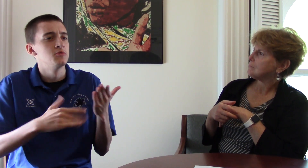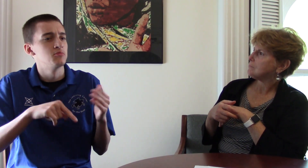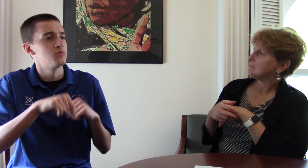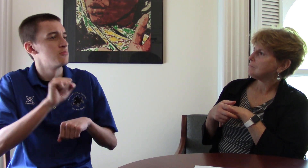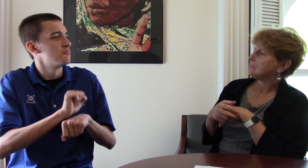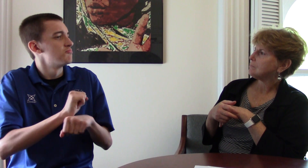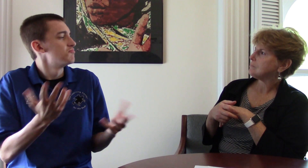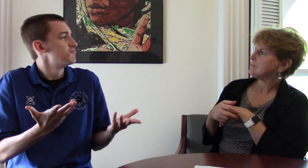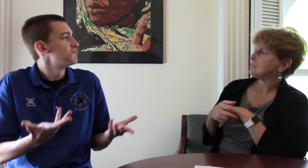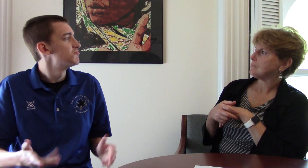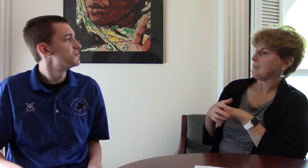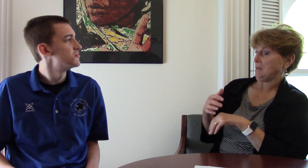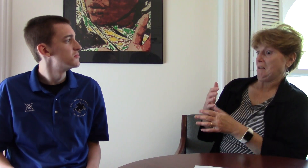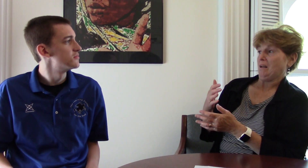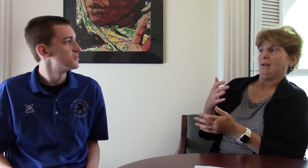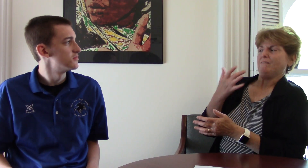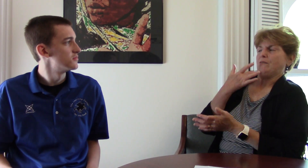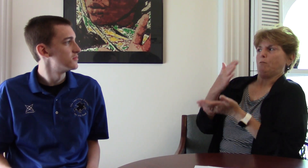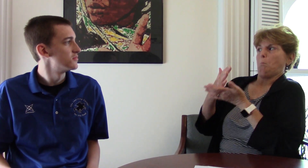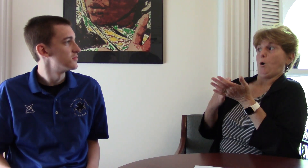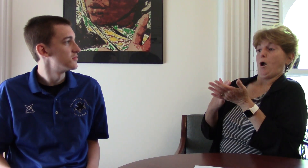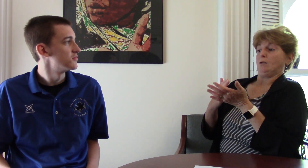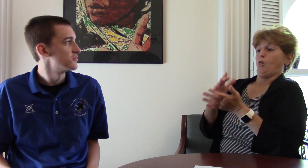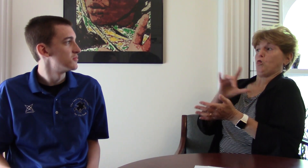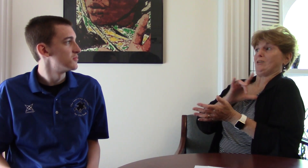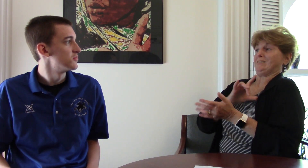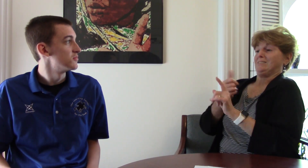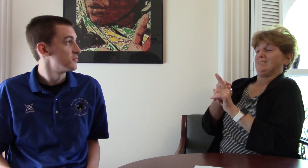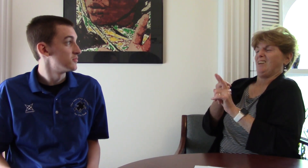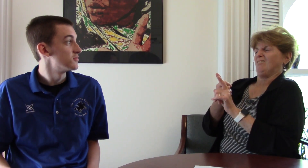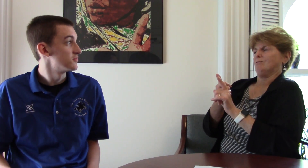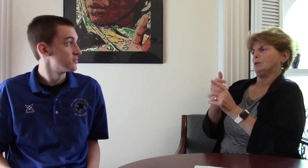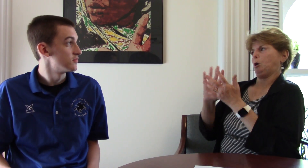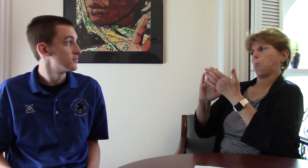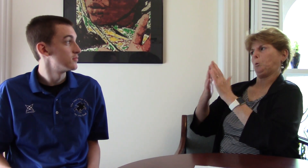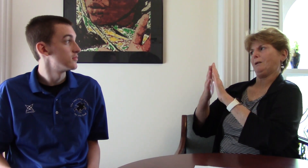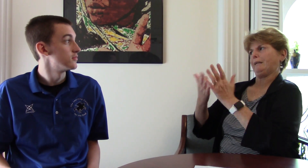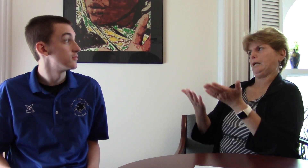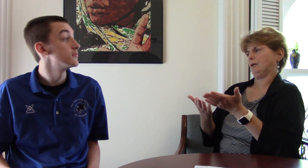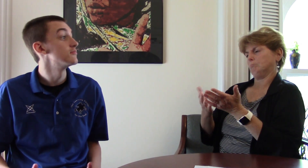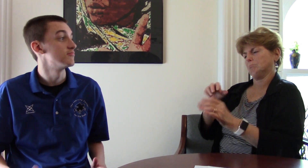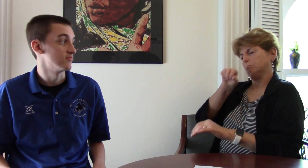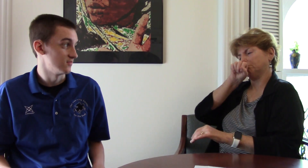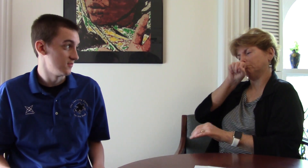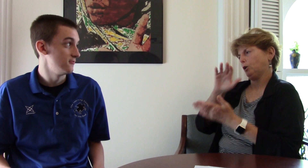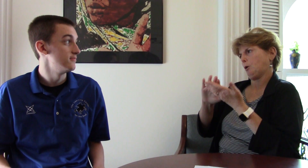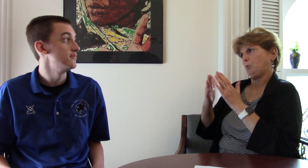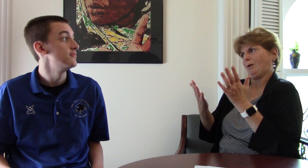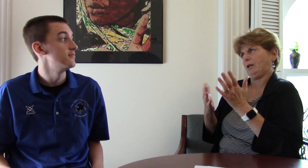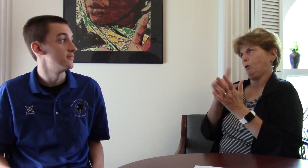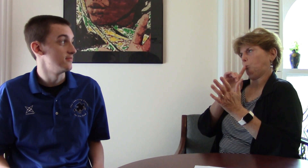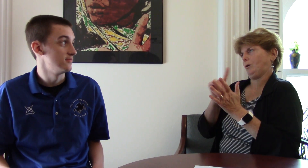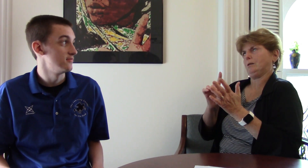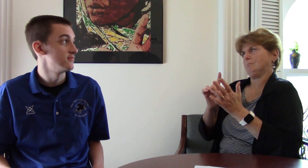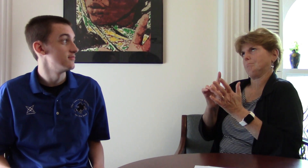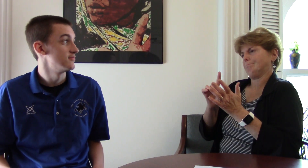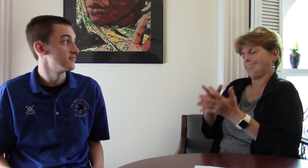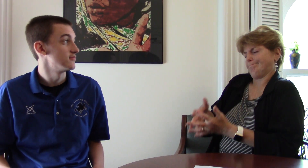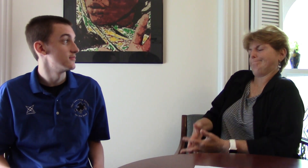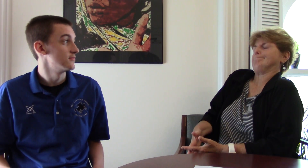What is your favorite part about working here? My favorite part about the Learning Center in general is the community. I love the community